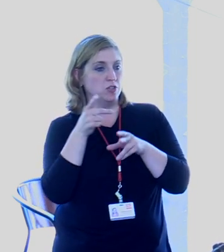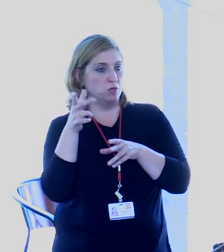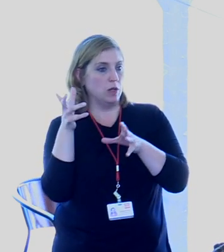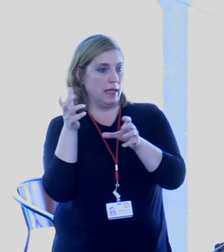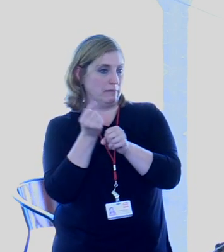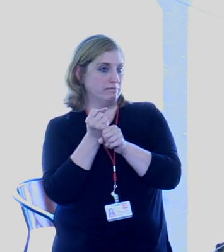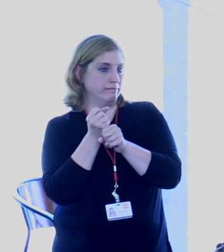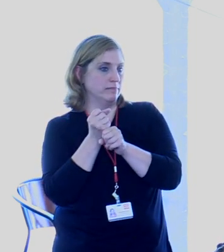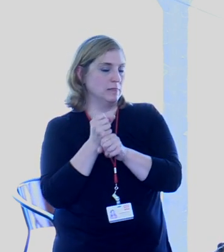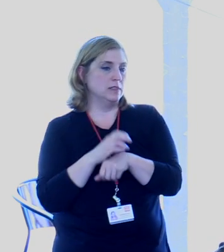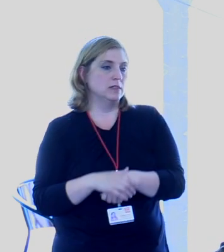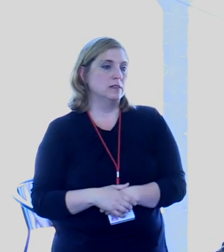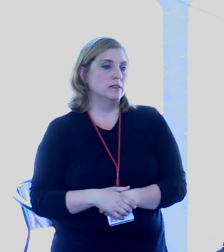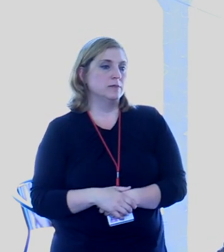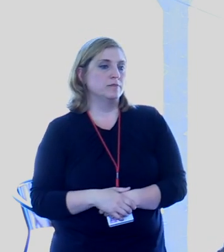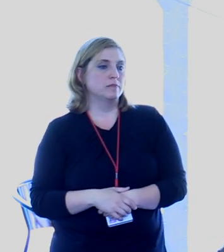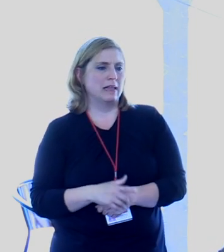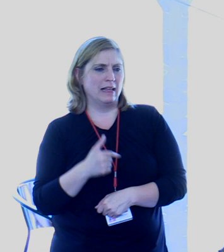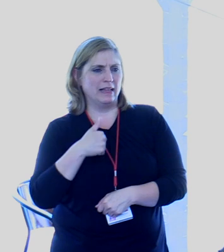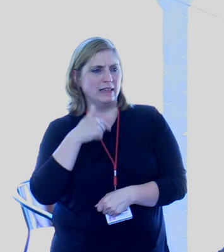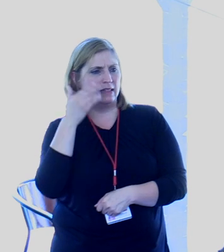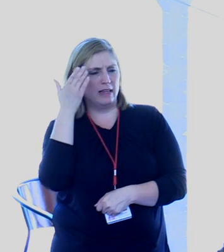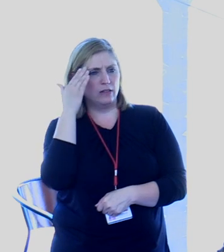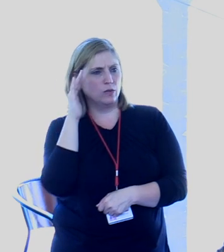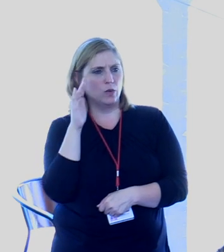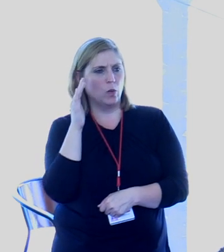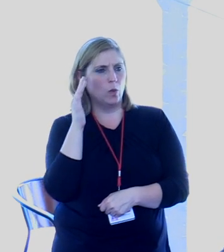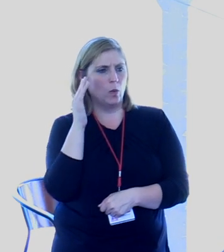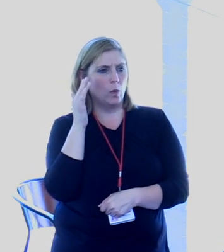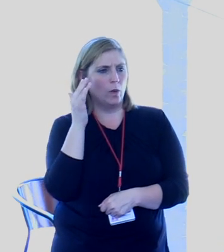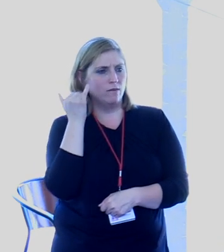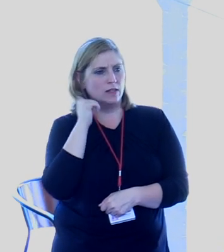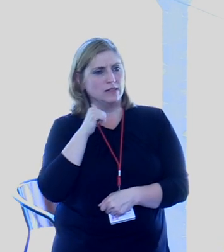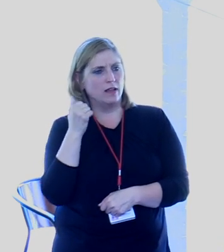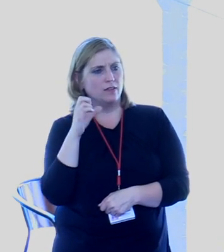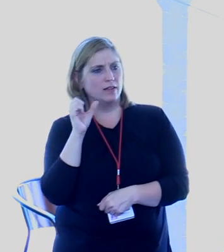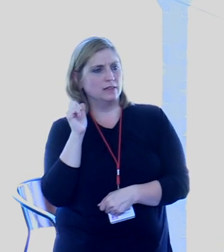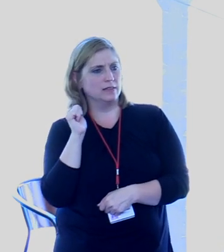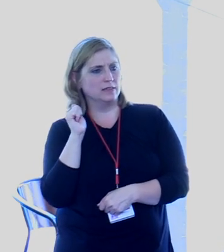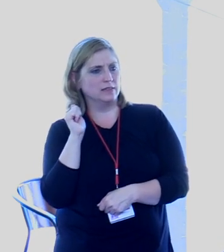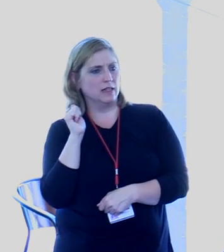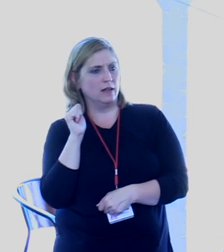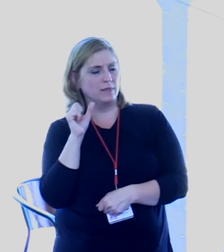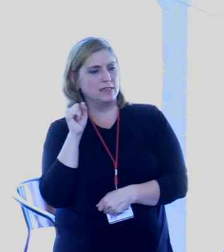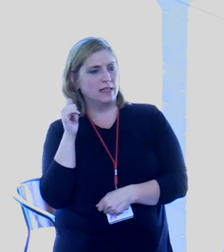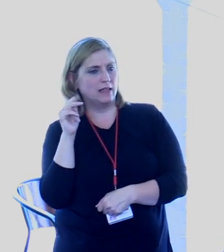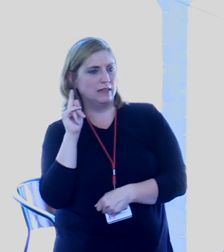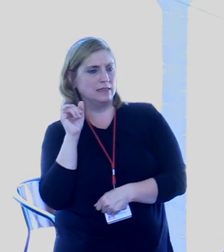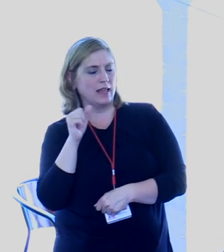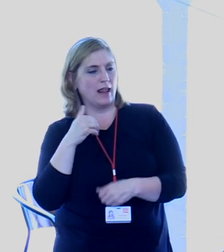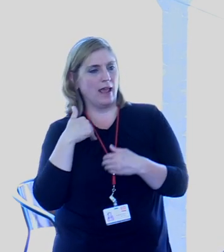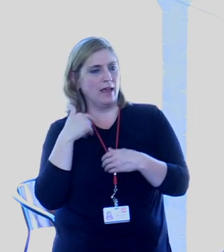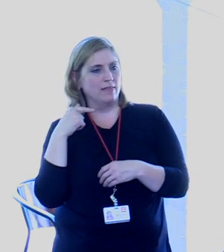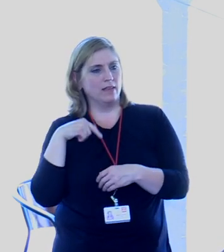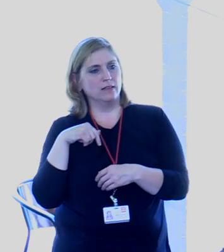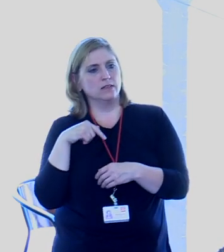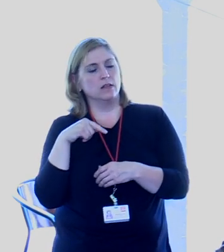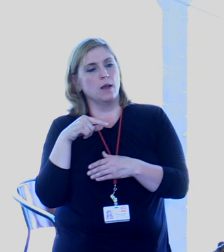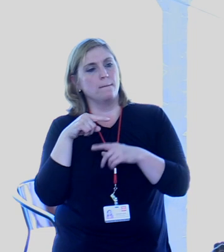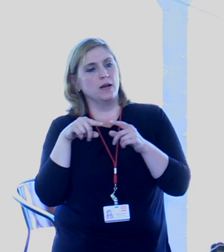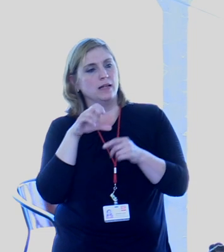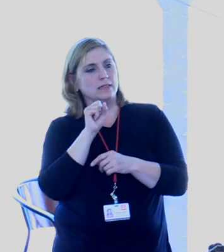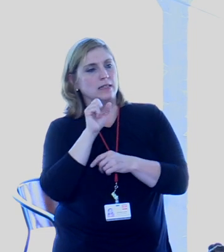it. I don't know if there are other saints in the history of the church that have had this charism, but Saint